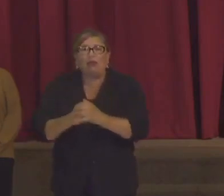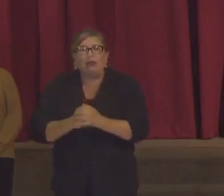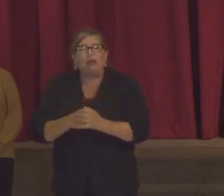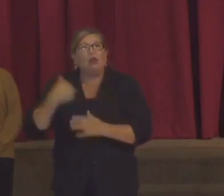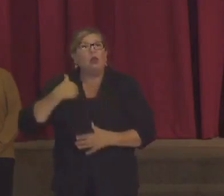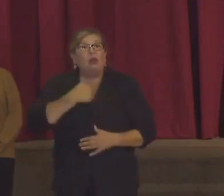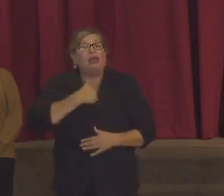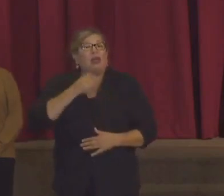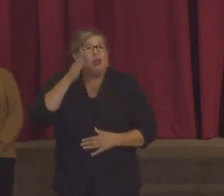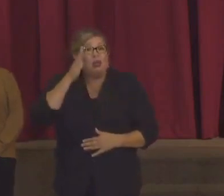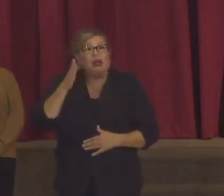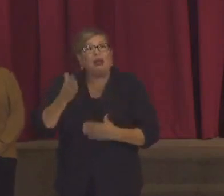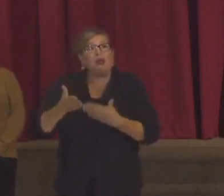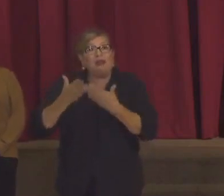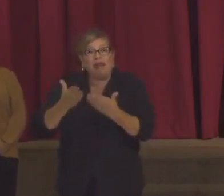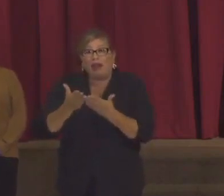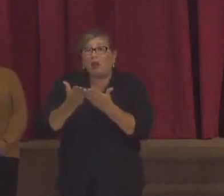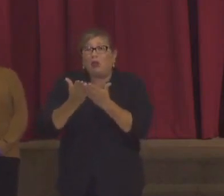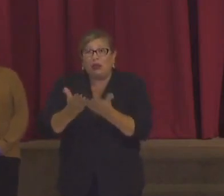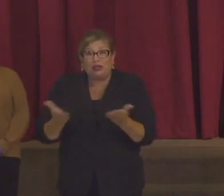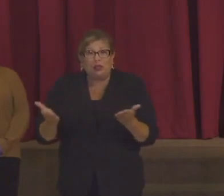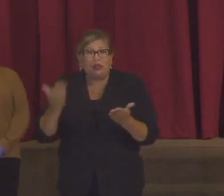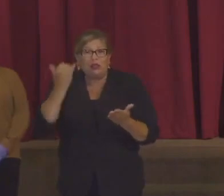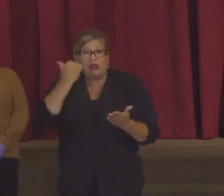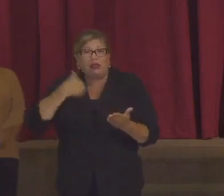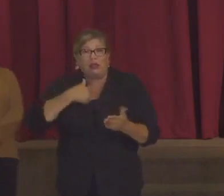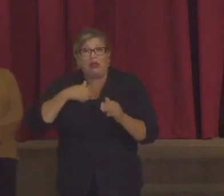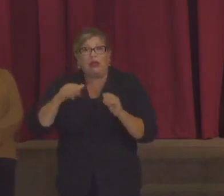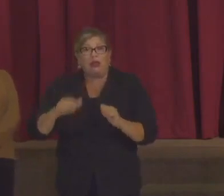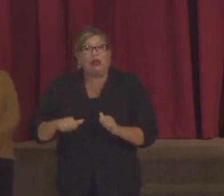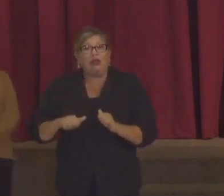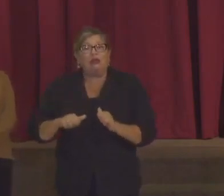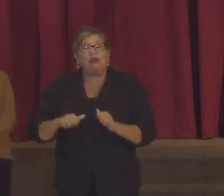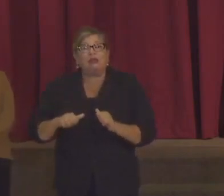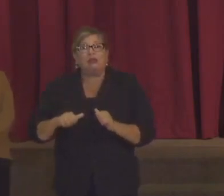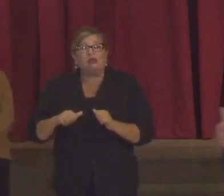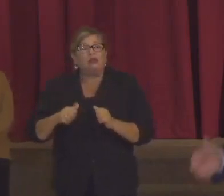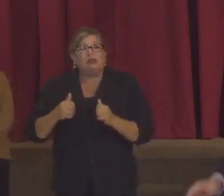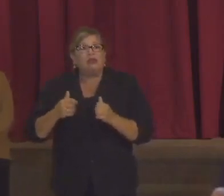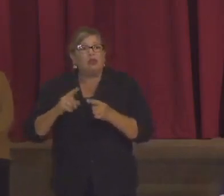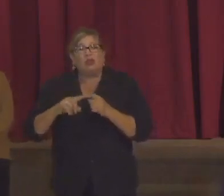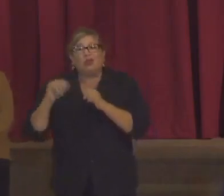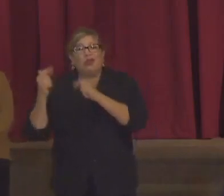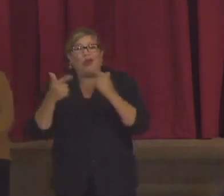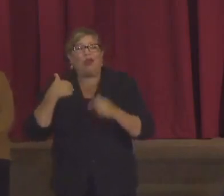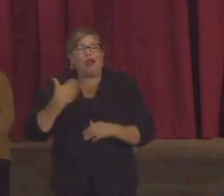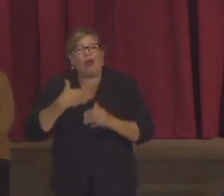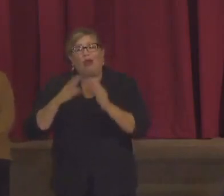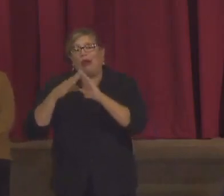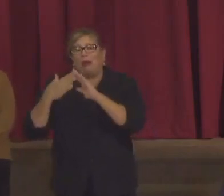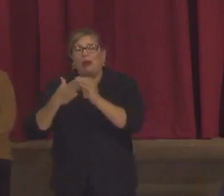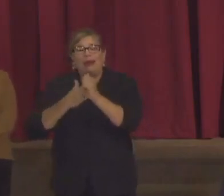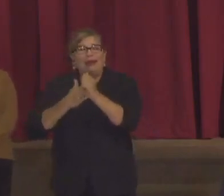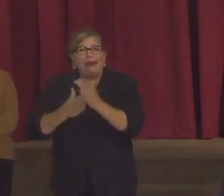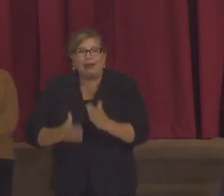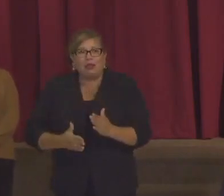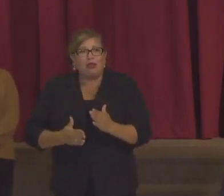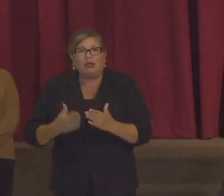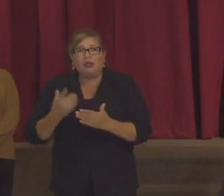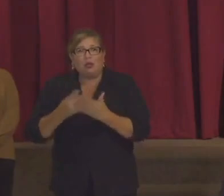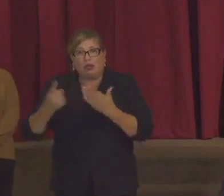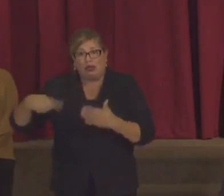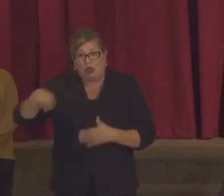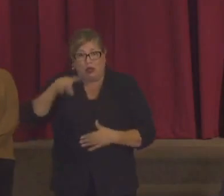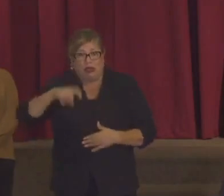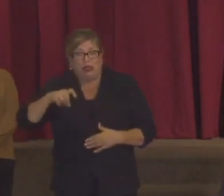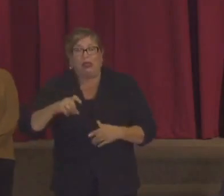will provide the resources as needed to members of our community leaders all up and down the state of California, but